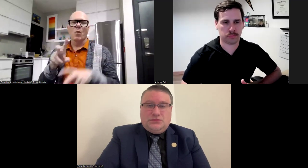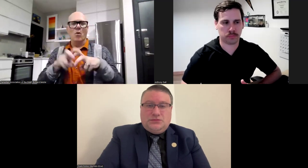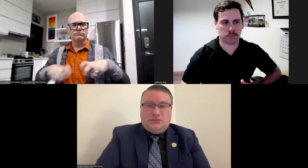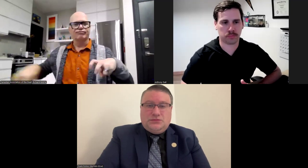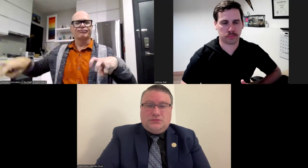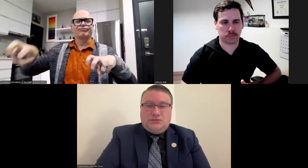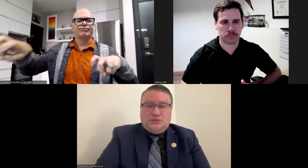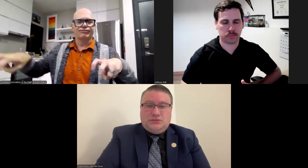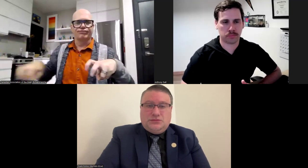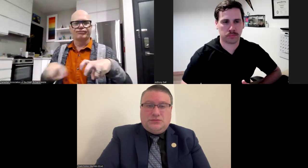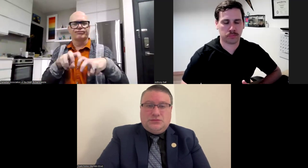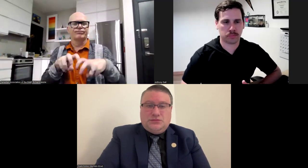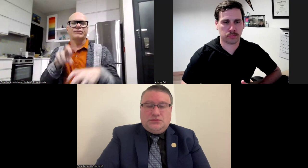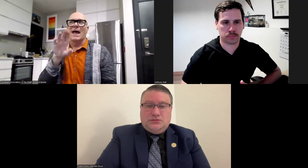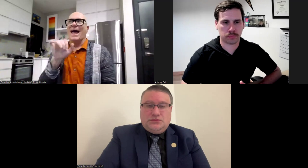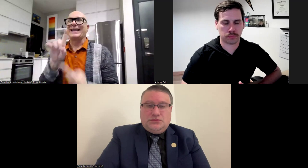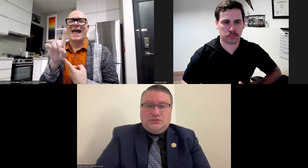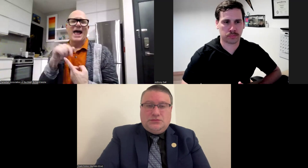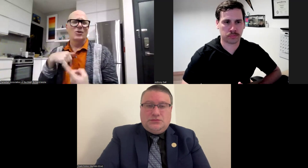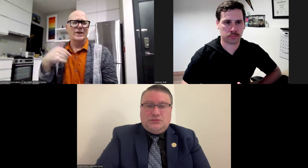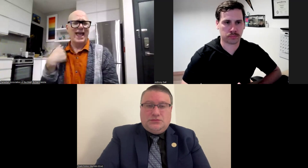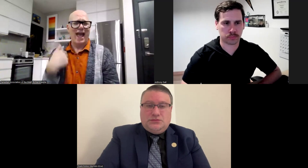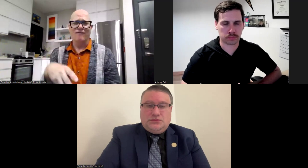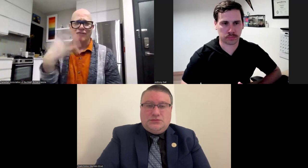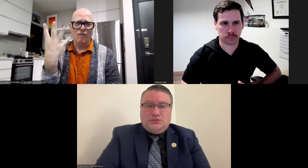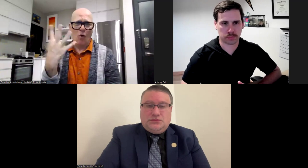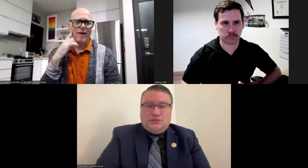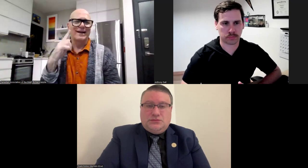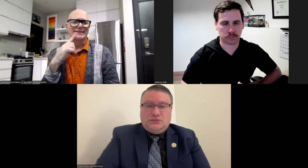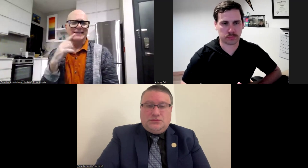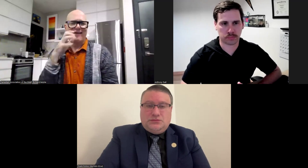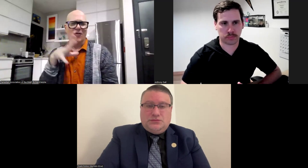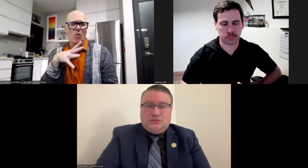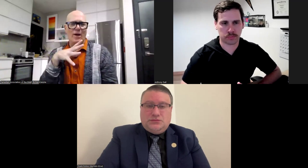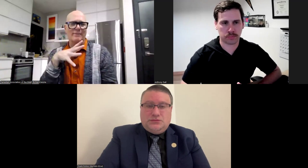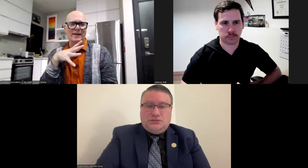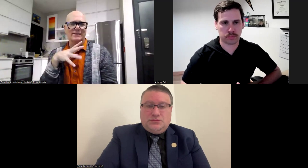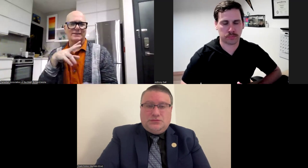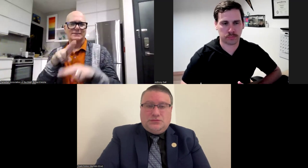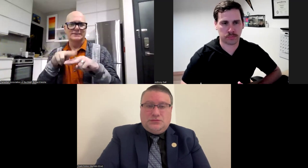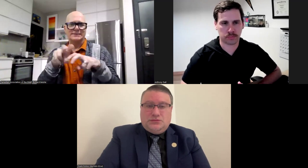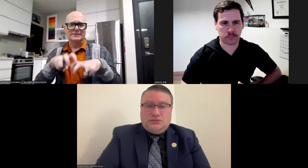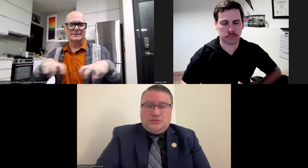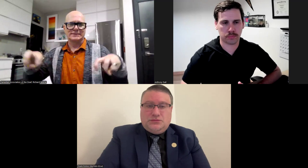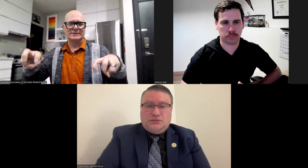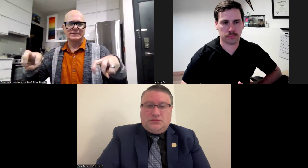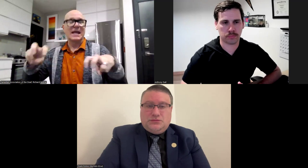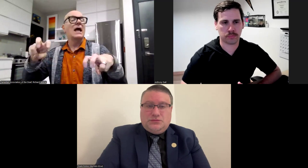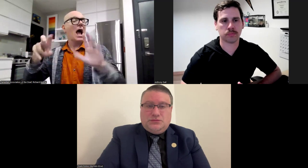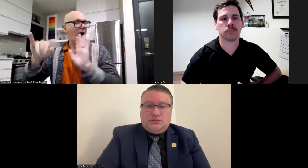individual, and she is part of our board at CAD-ASC. We have 4 deaf women sitting around our